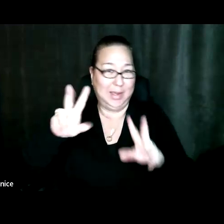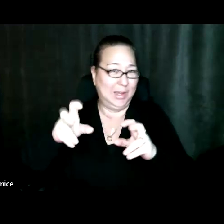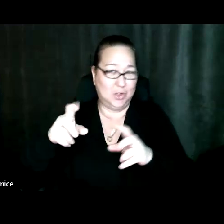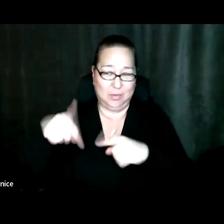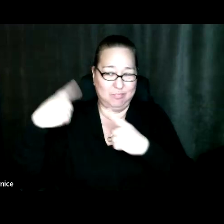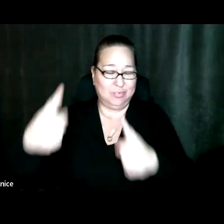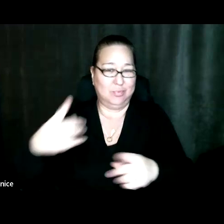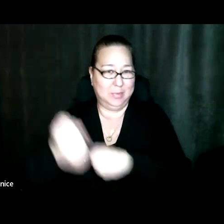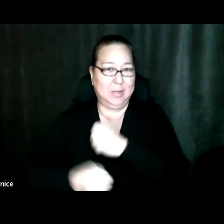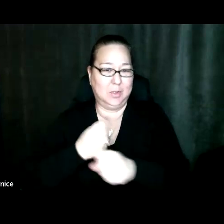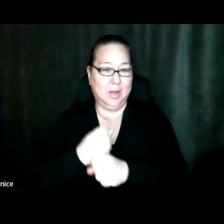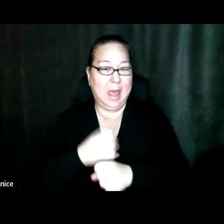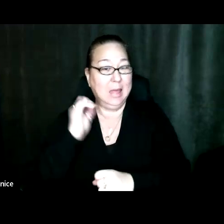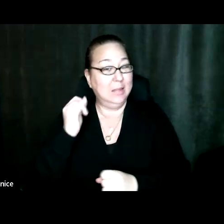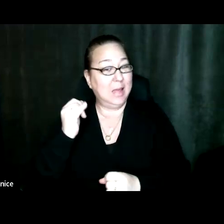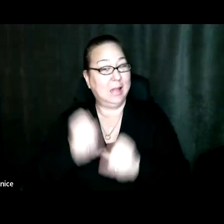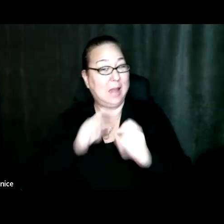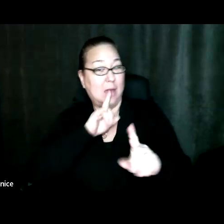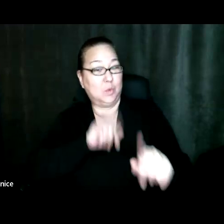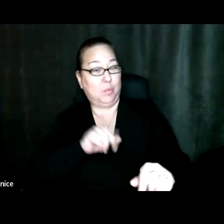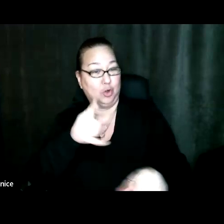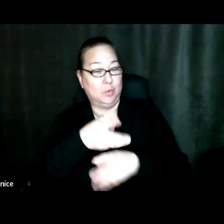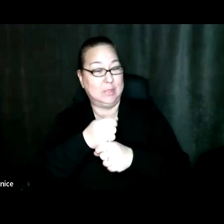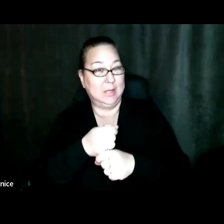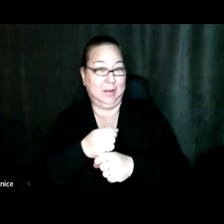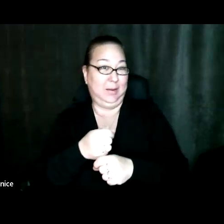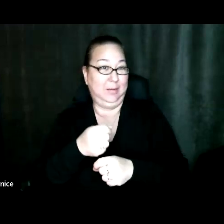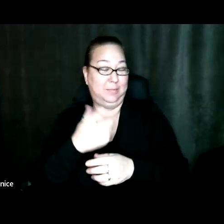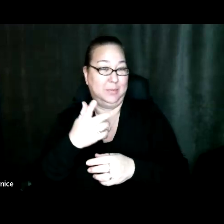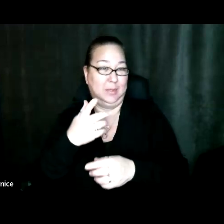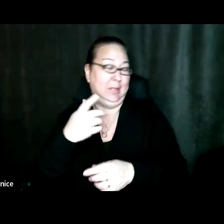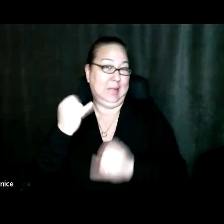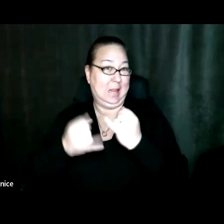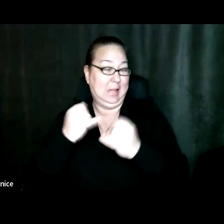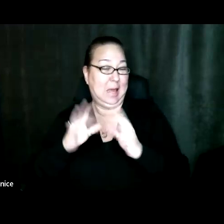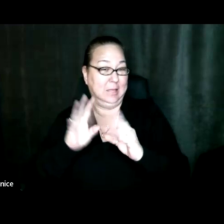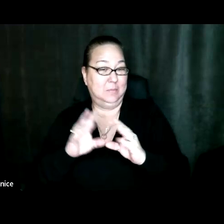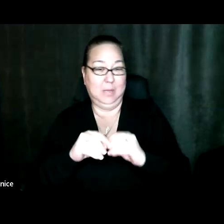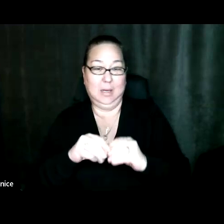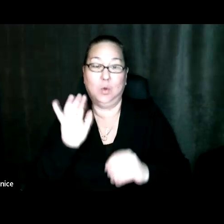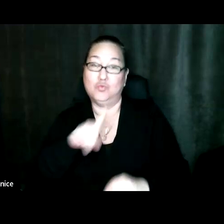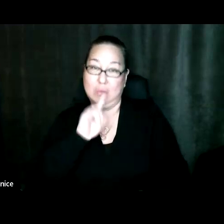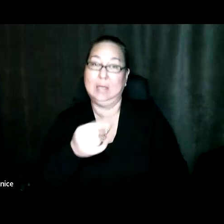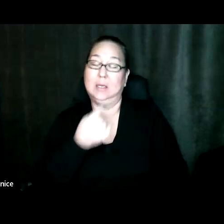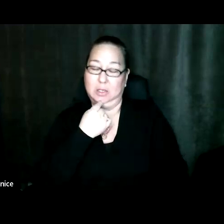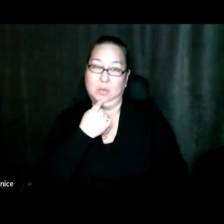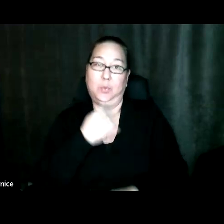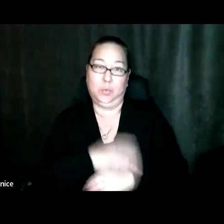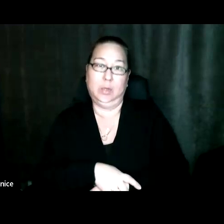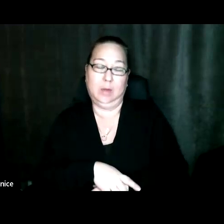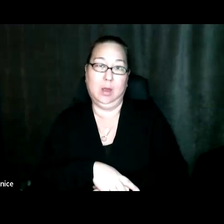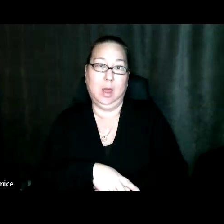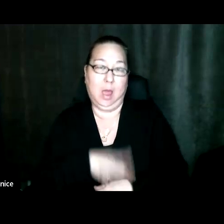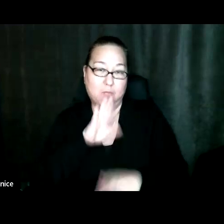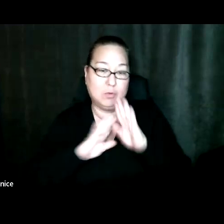was disappointing and discouraging. 2024 was a bad year for teacher diversity. The overall percentage of educators